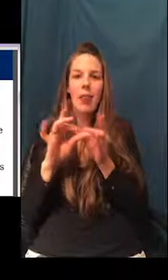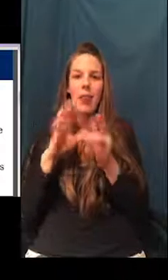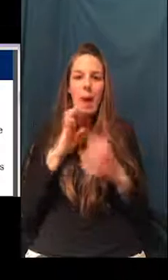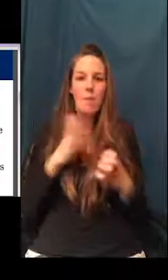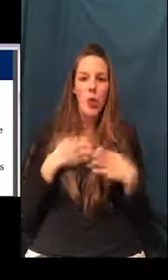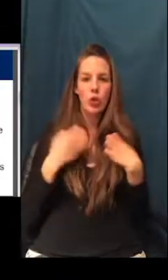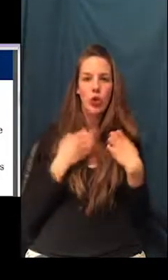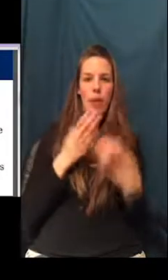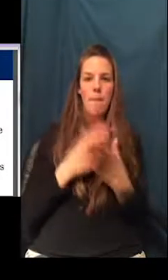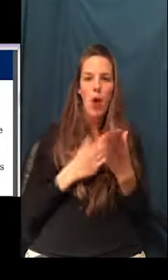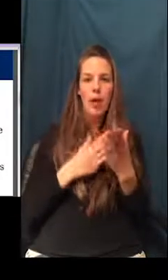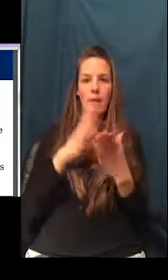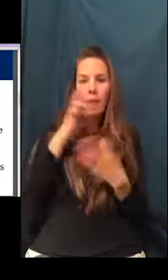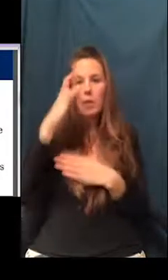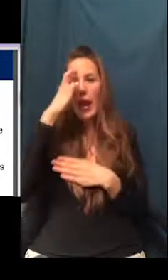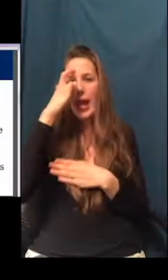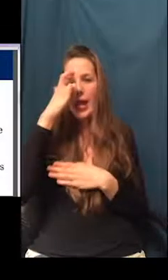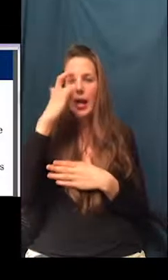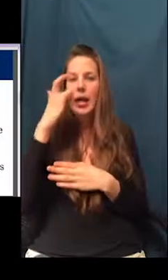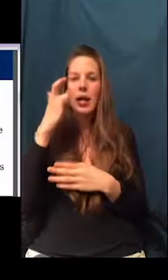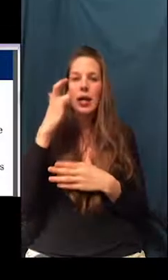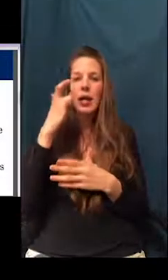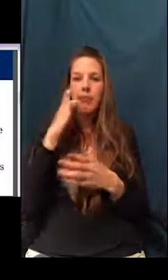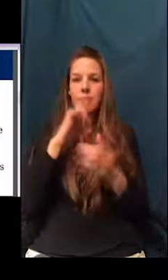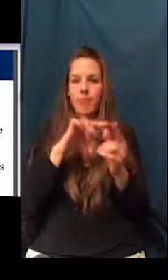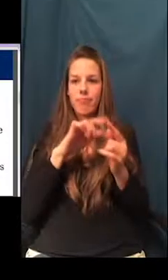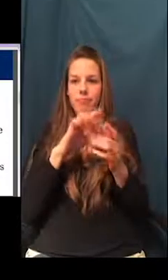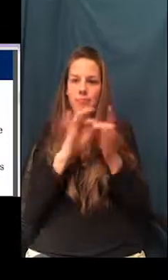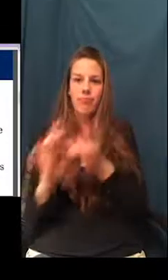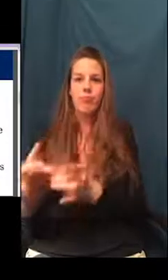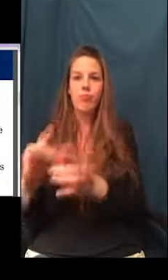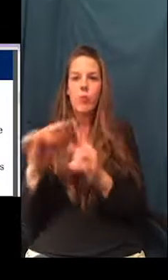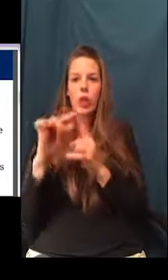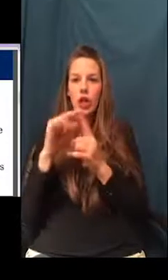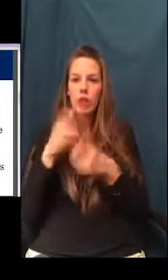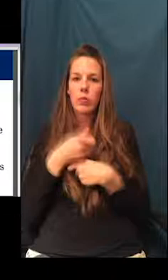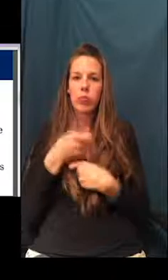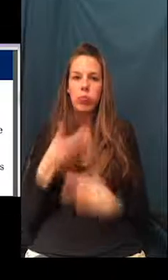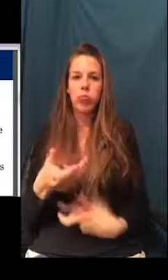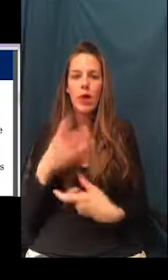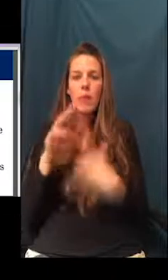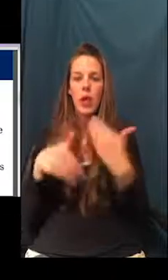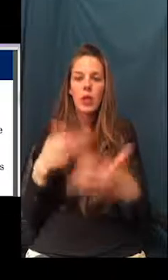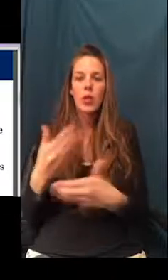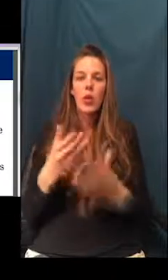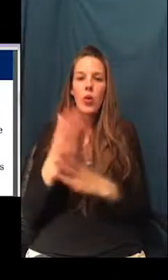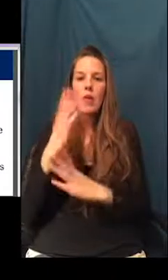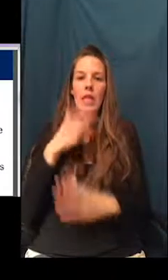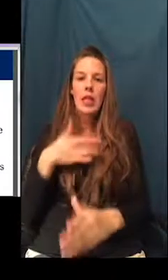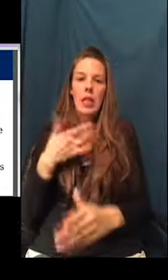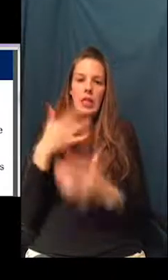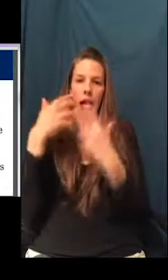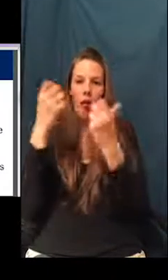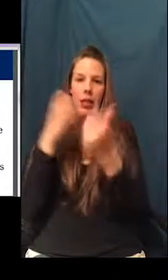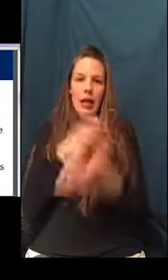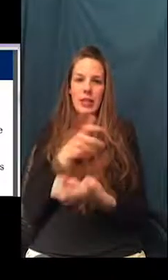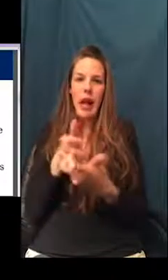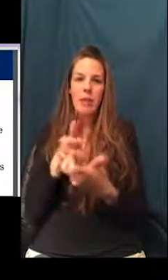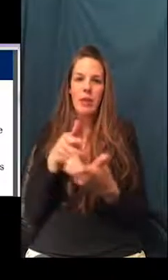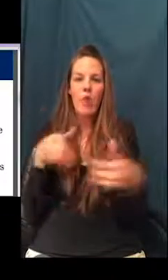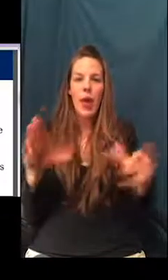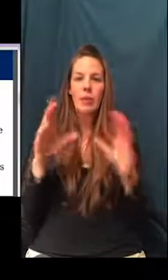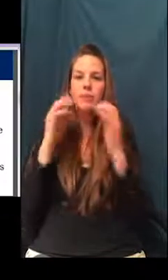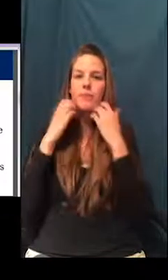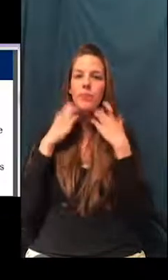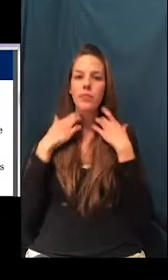the emotional part of our brain to words. And so we can kind of process through some of those feelings in a really healthy, adaptive way. So that's one of the